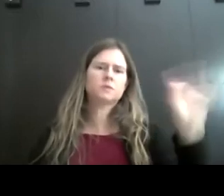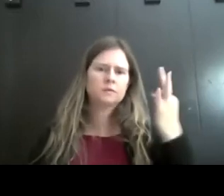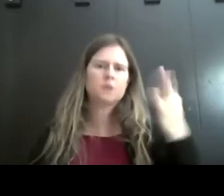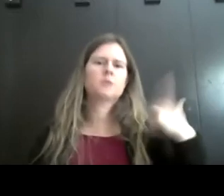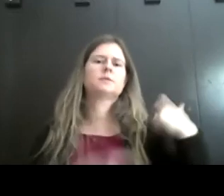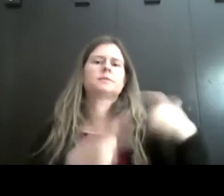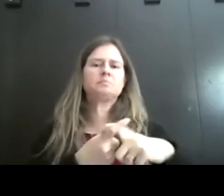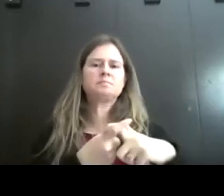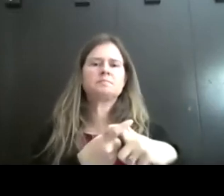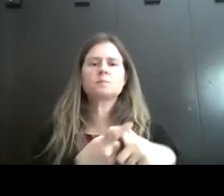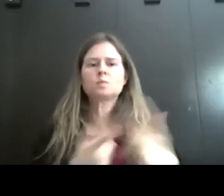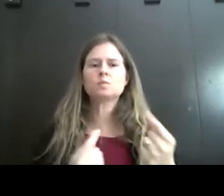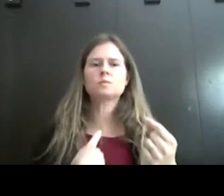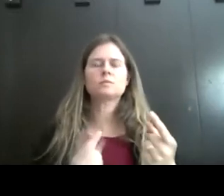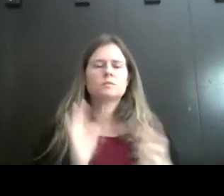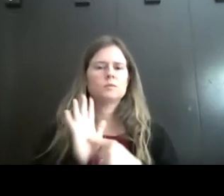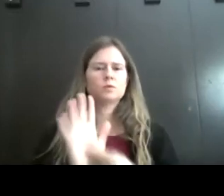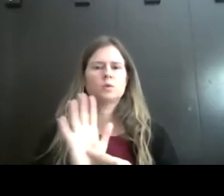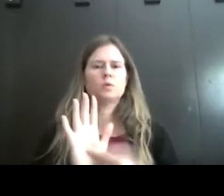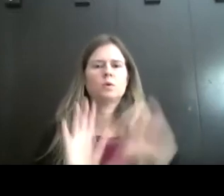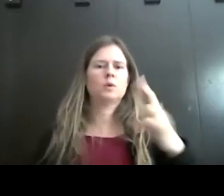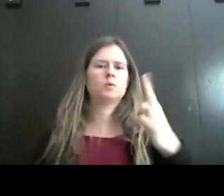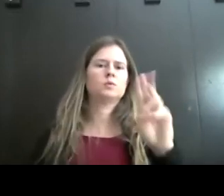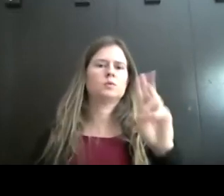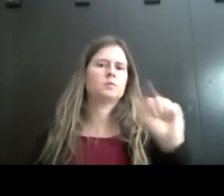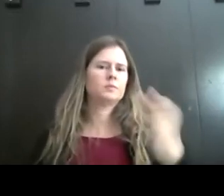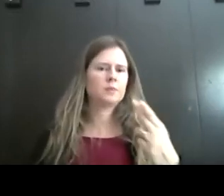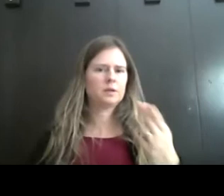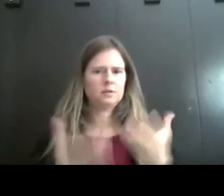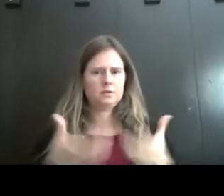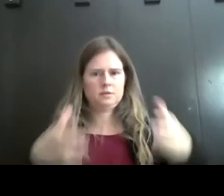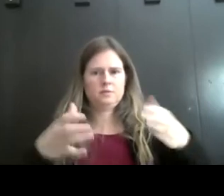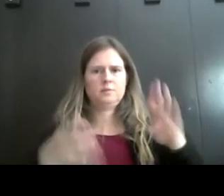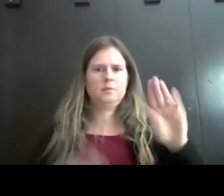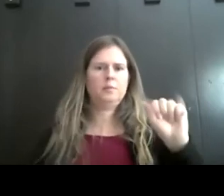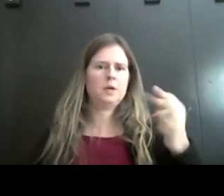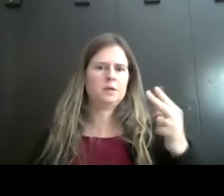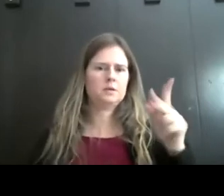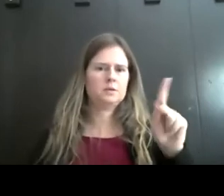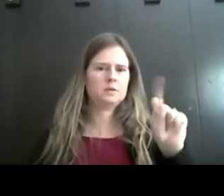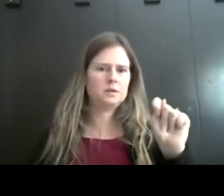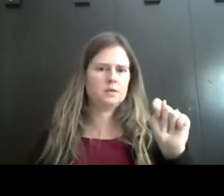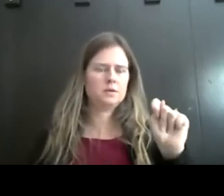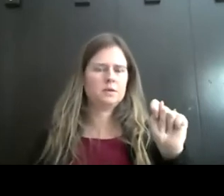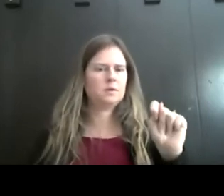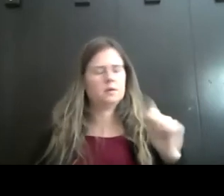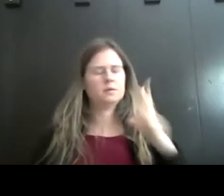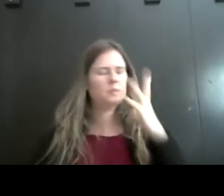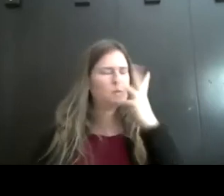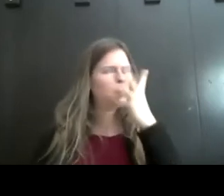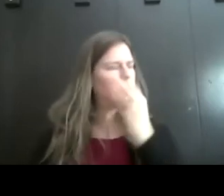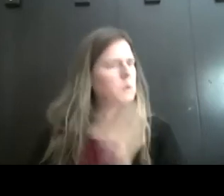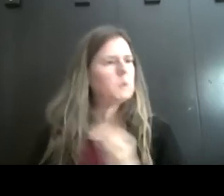They have Chumash baskets at their museums. Our basket weavers made some of the most beautiful and